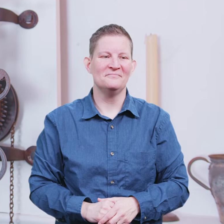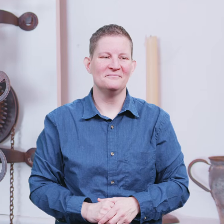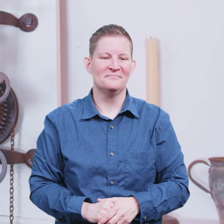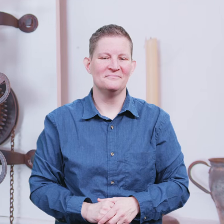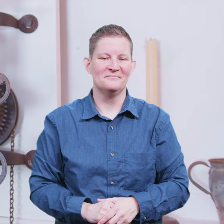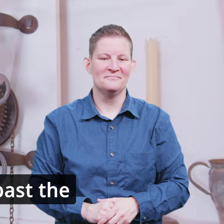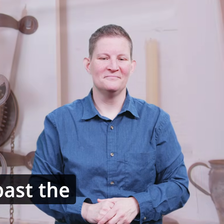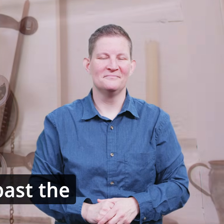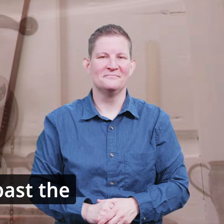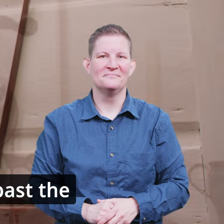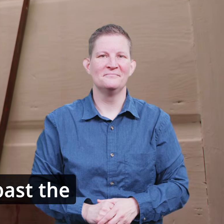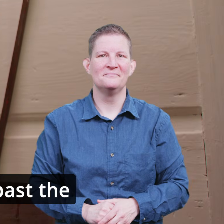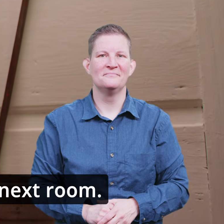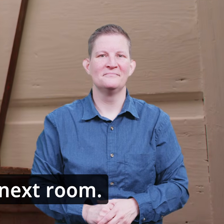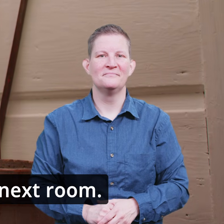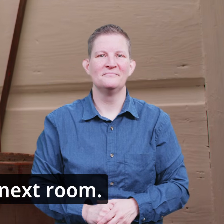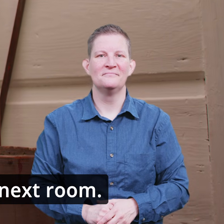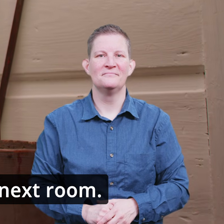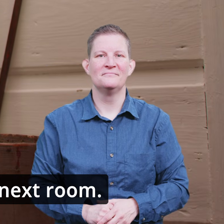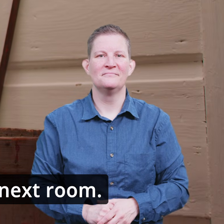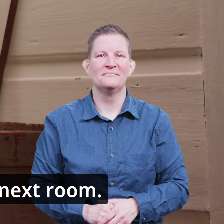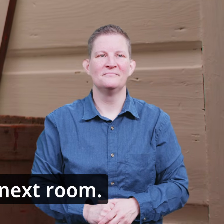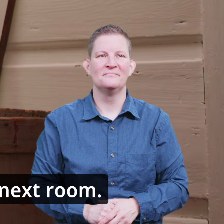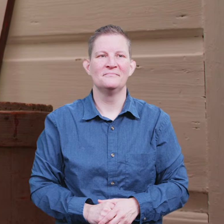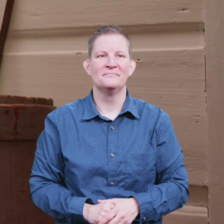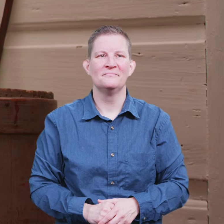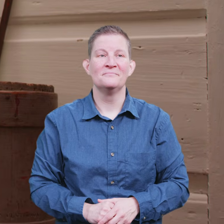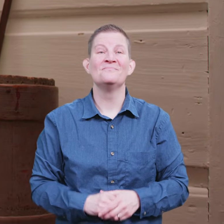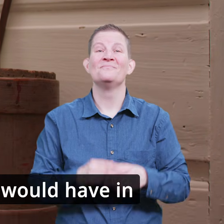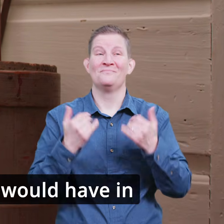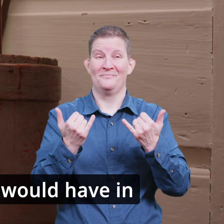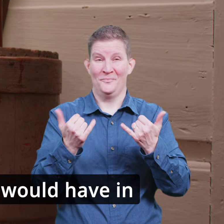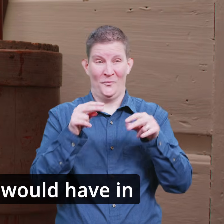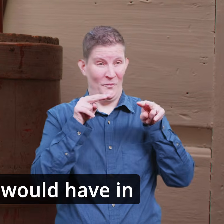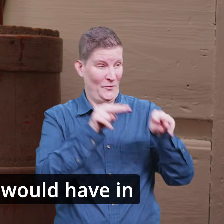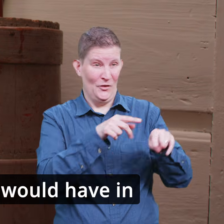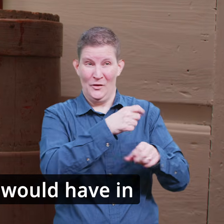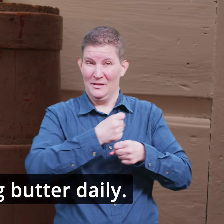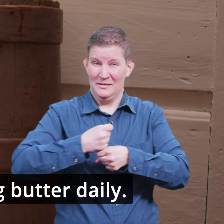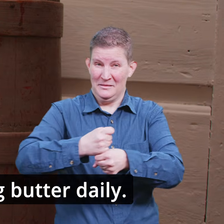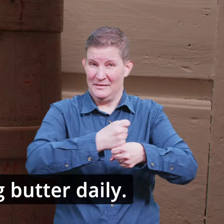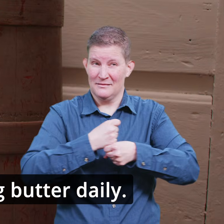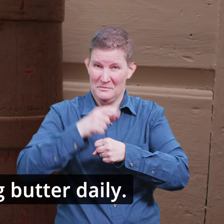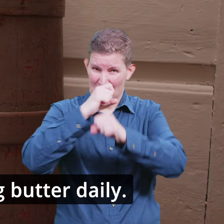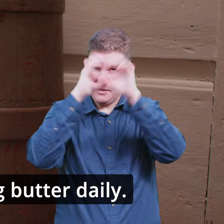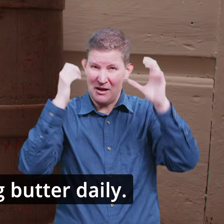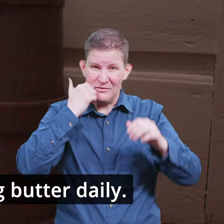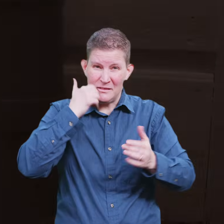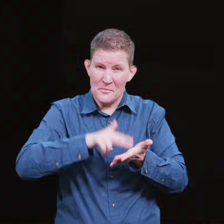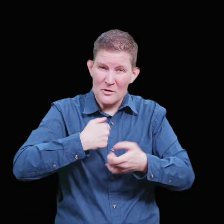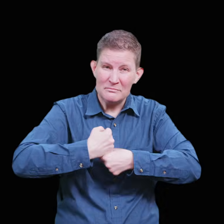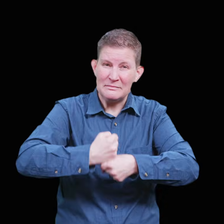itself. Now we will walk past the butter churn into the next room. Imagine the muscles you would have in your arms from churning